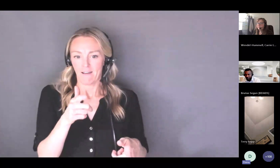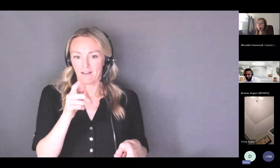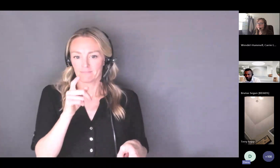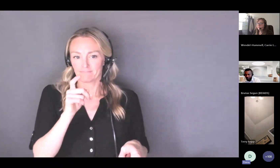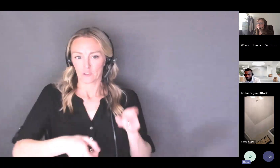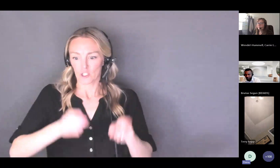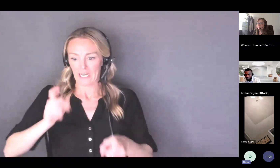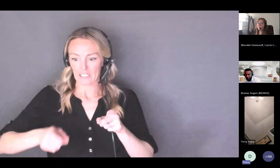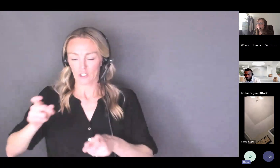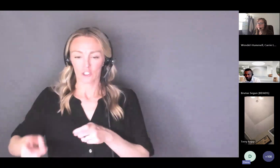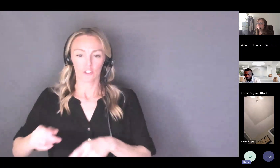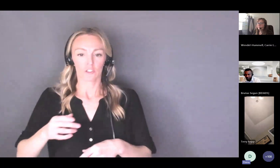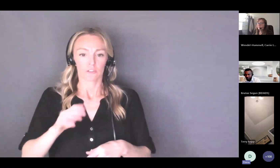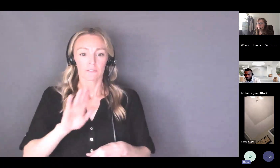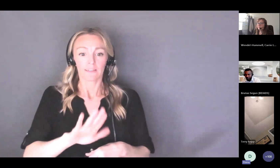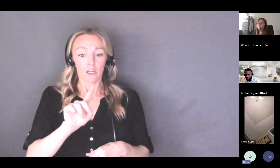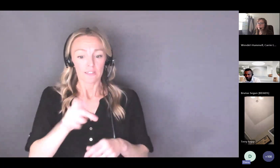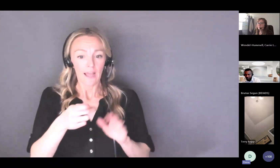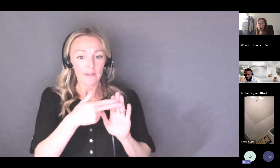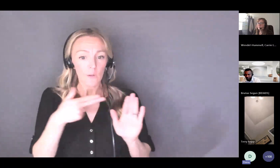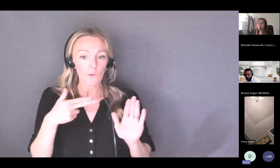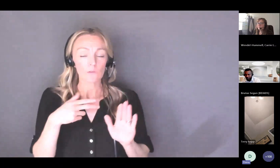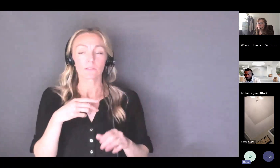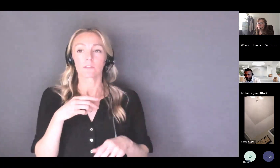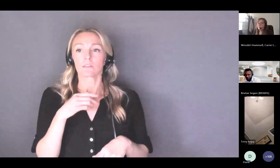their diagnoses and their